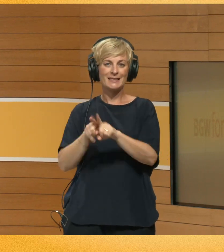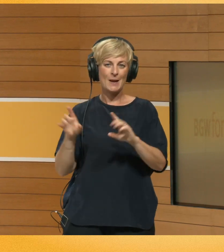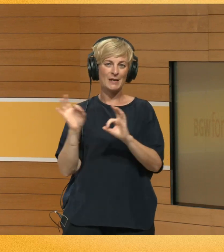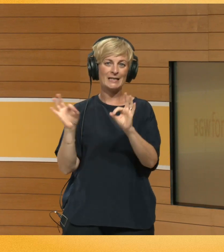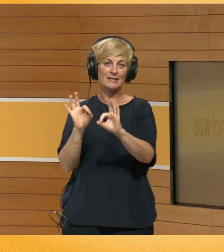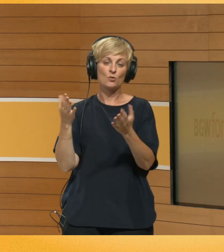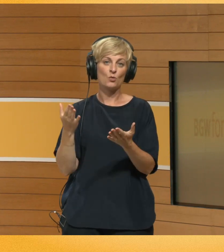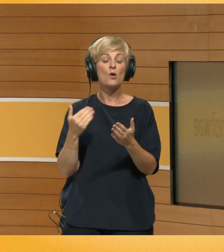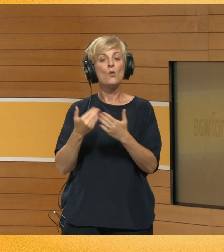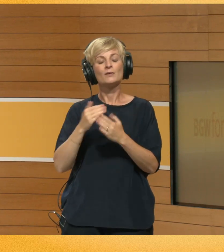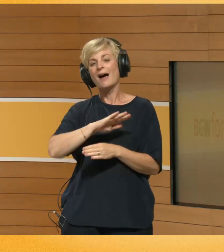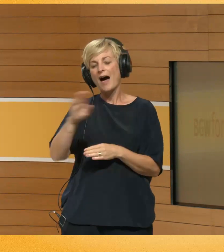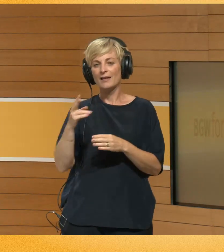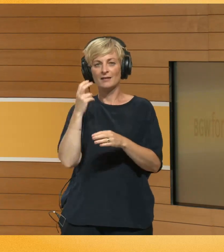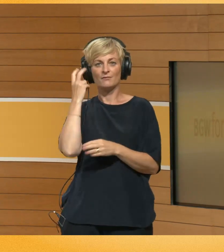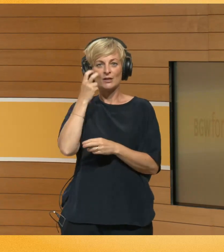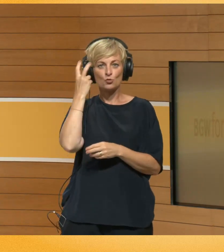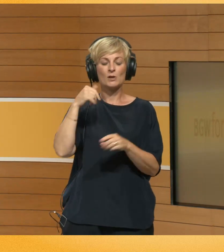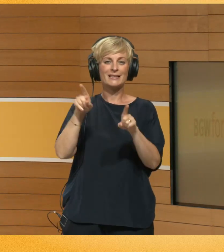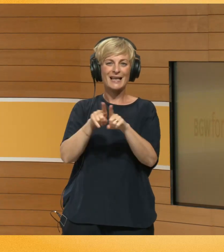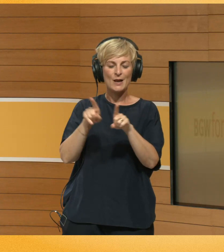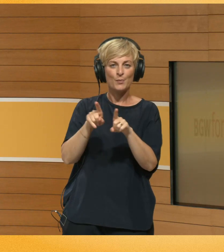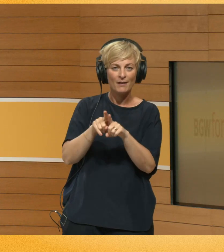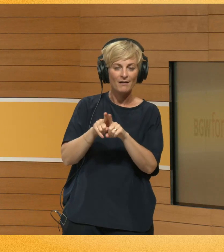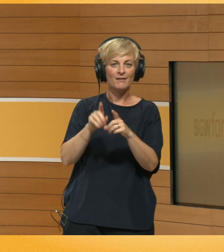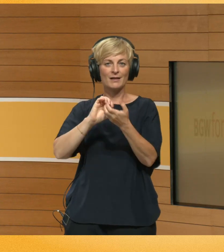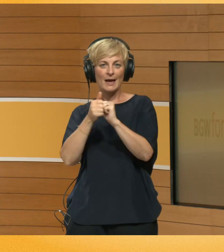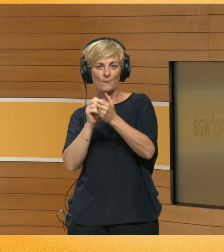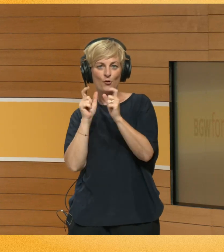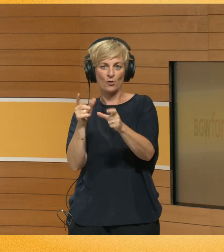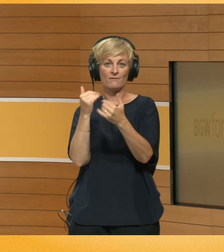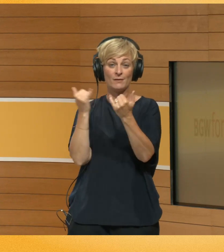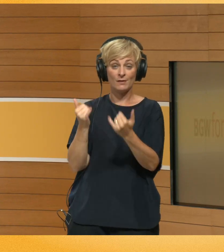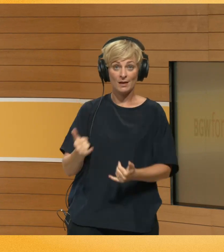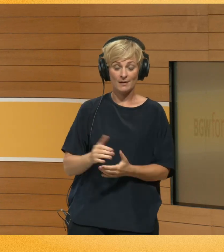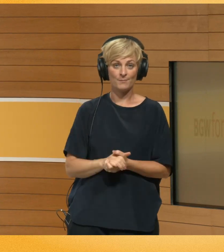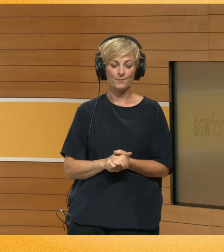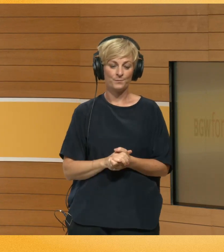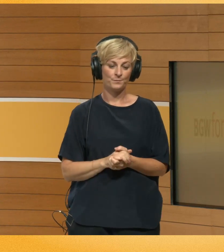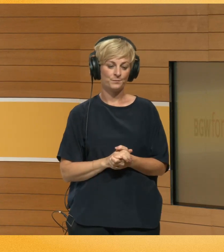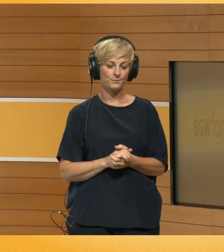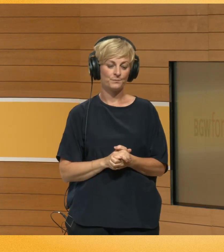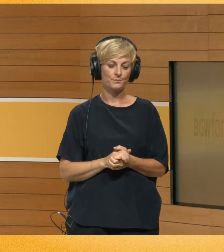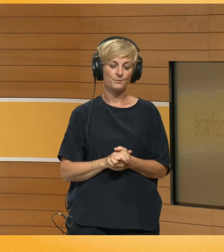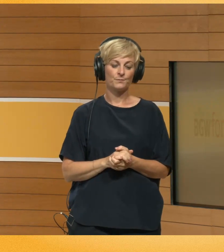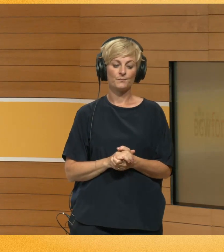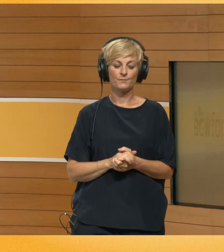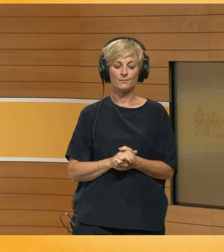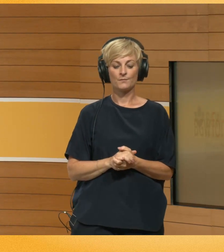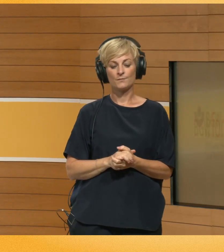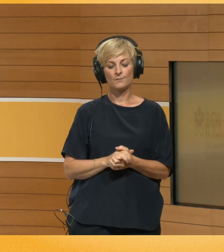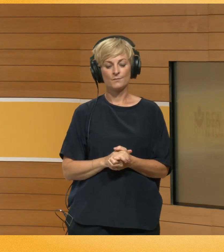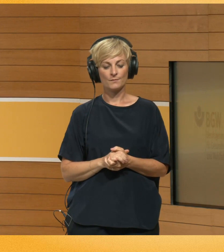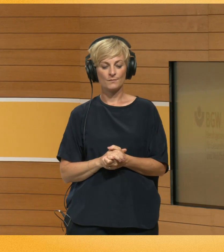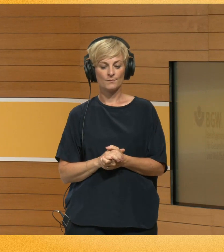It was also for most of these countries, we did not know,